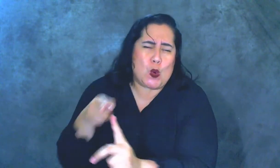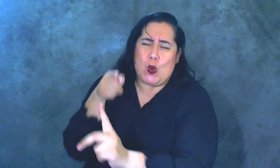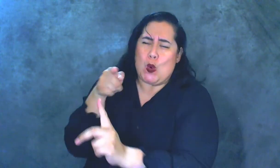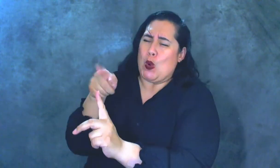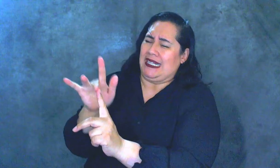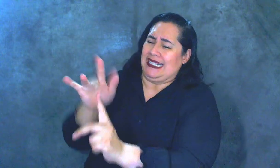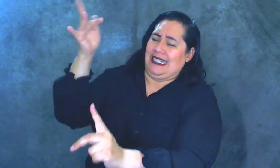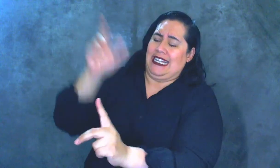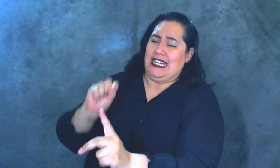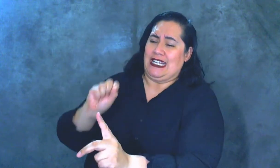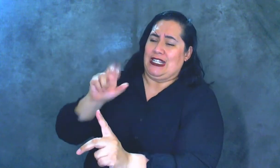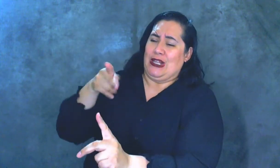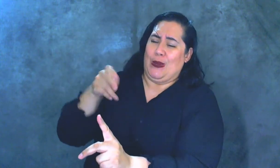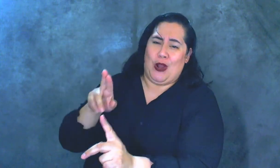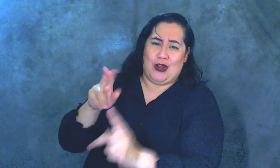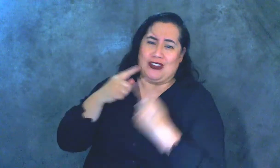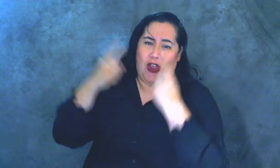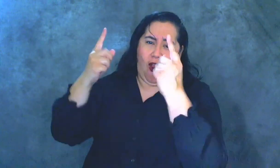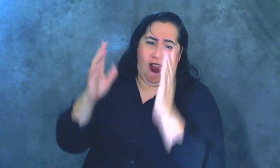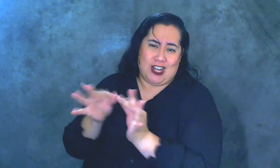interpreters. Such rock stars